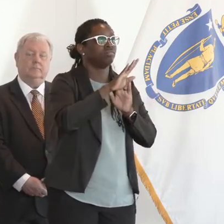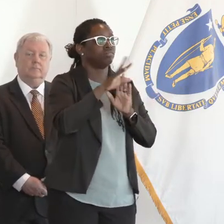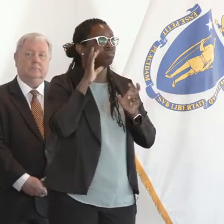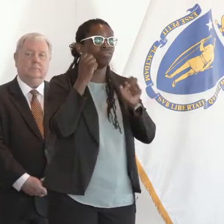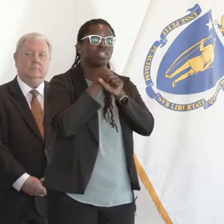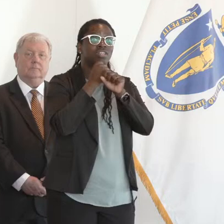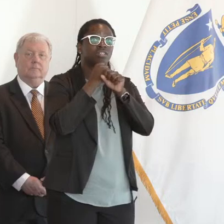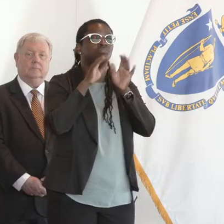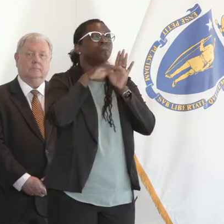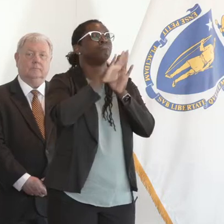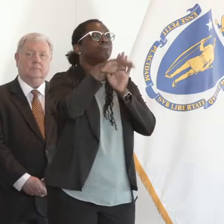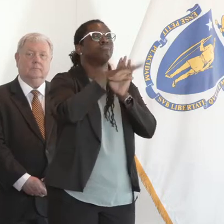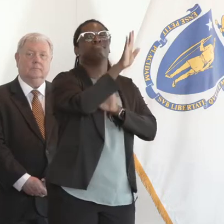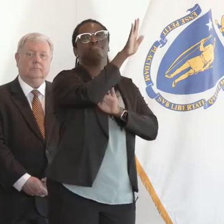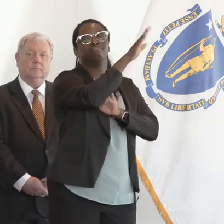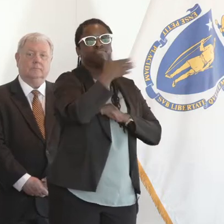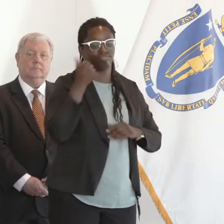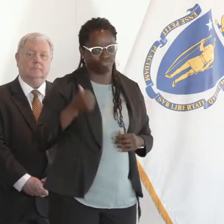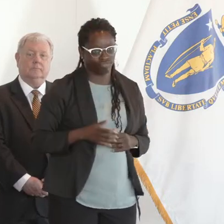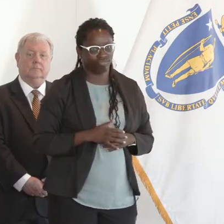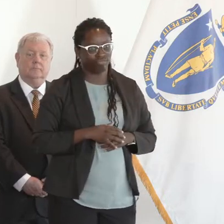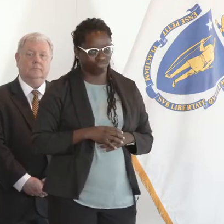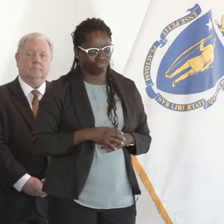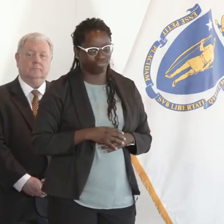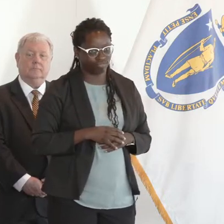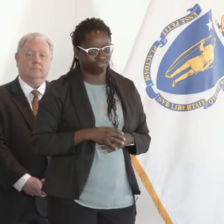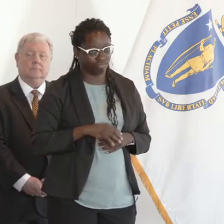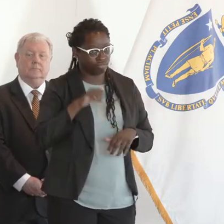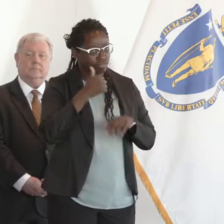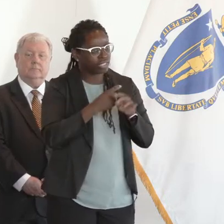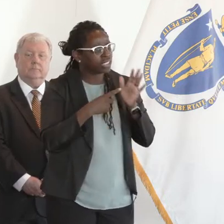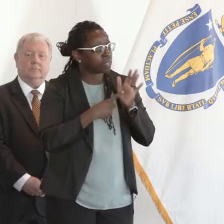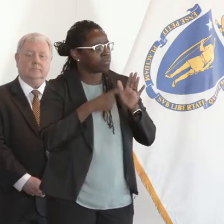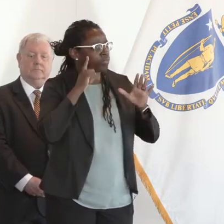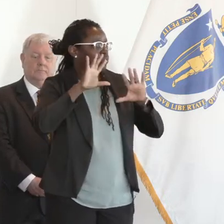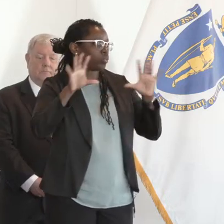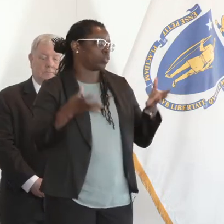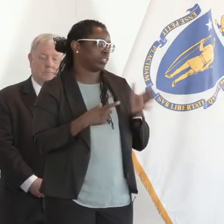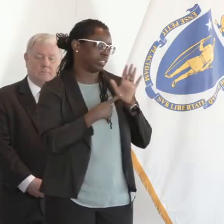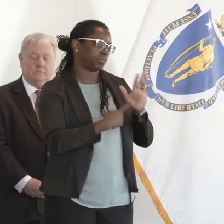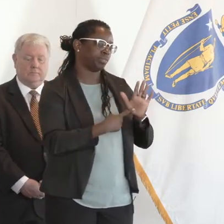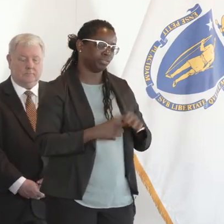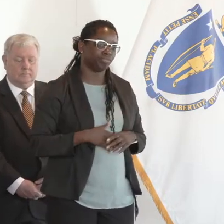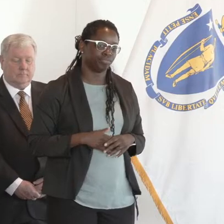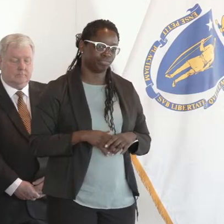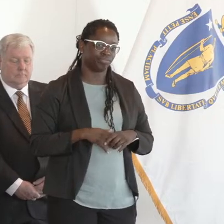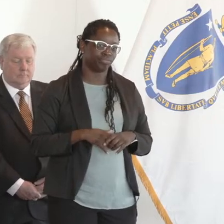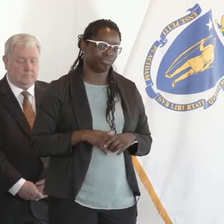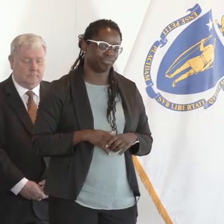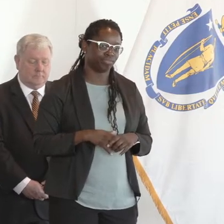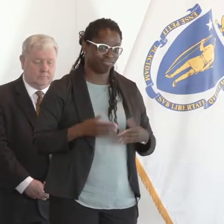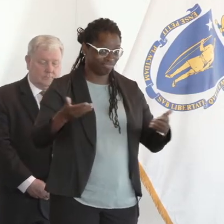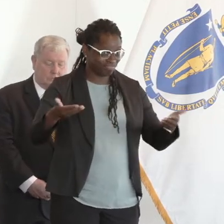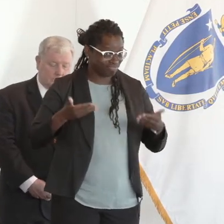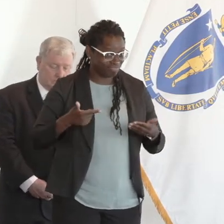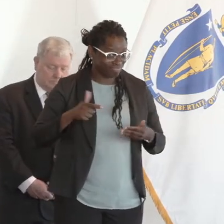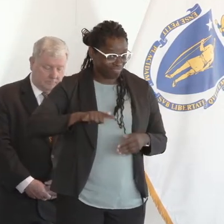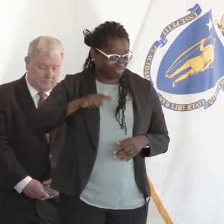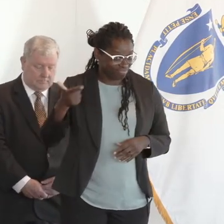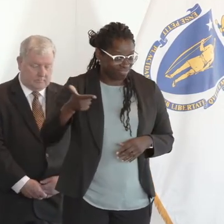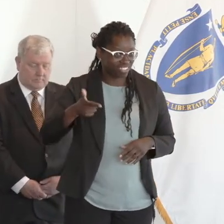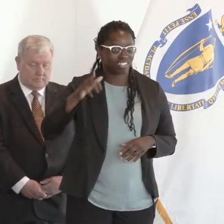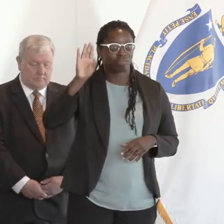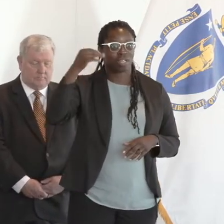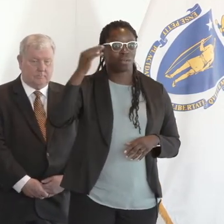as an example for the rest of the world. I'd now like to introduce our next speaker. Boston Mayor Michelle Wu is a daughter